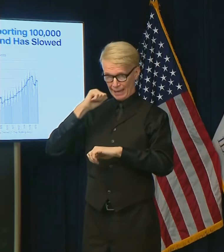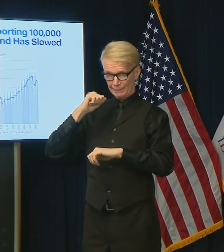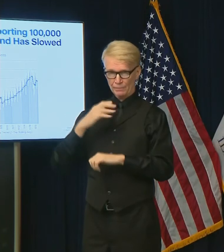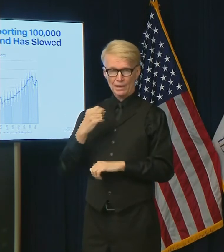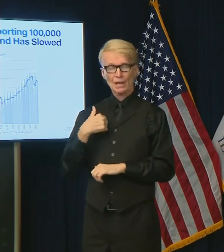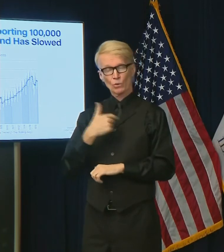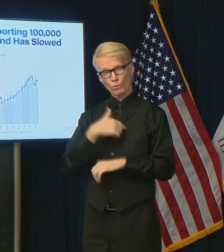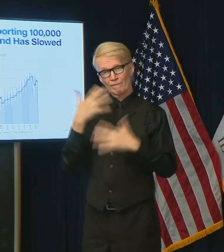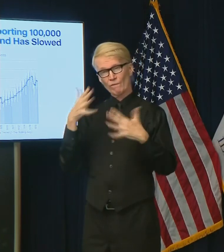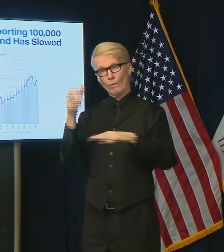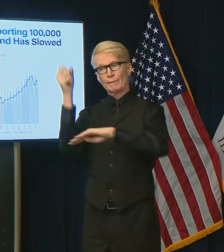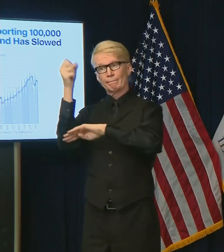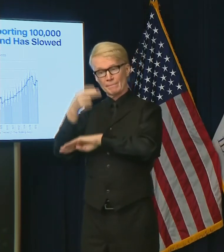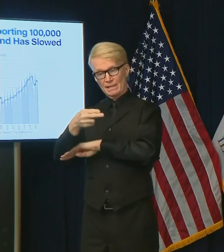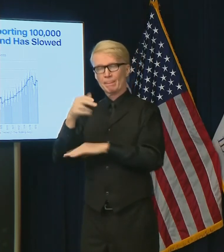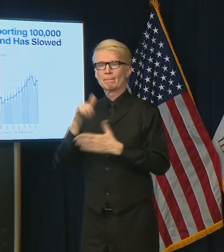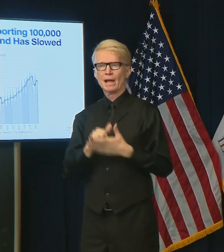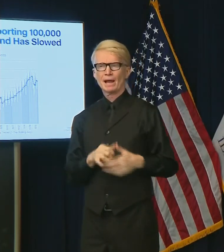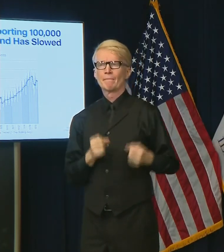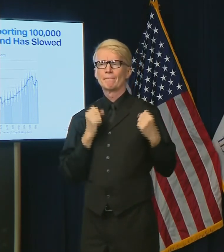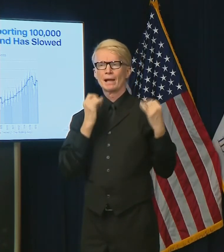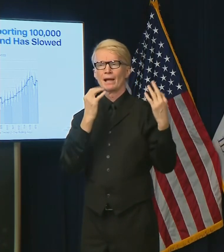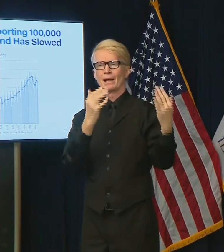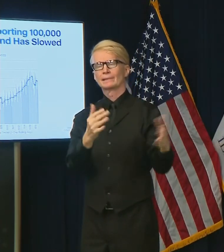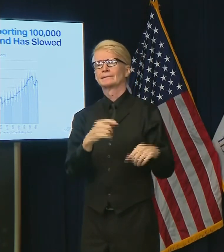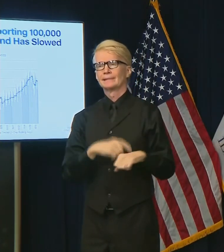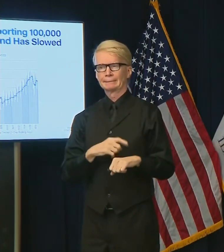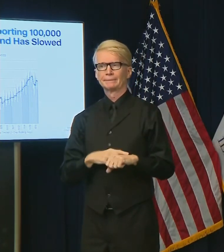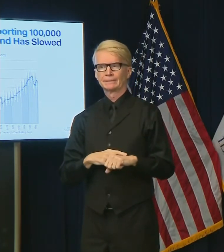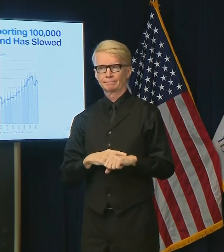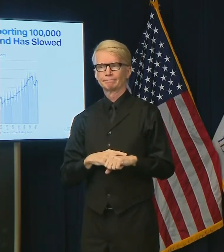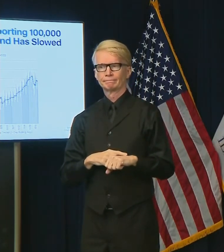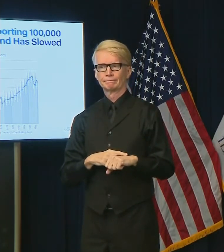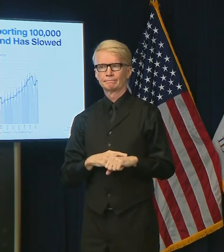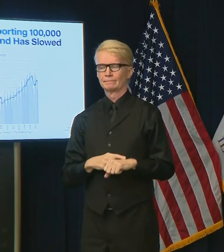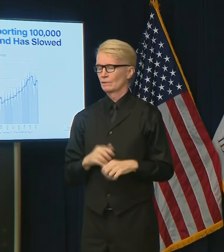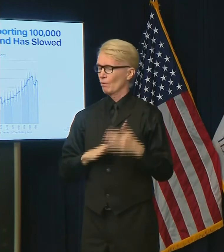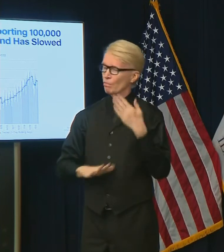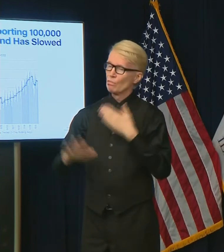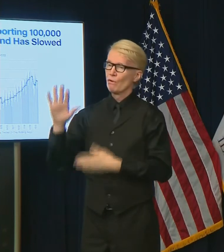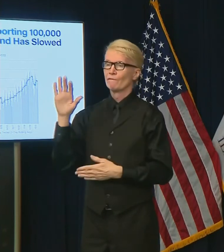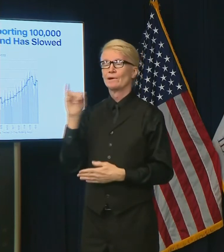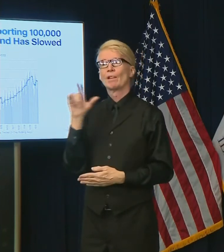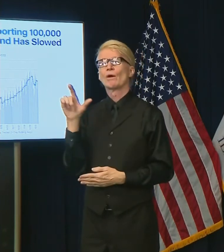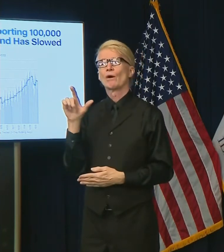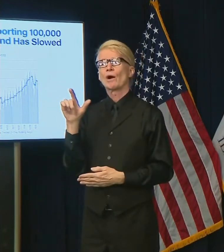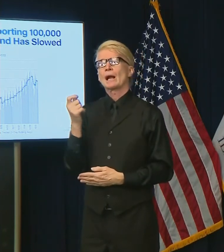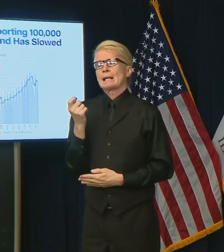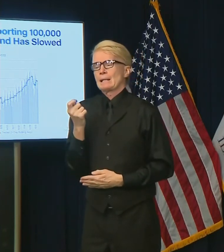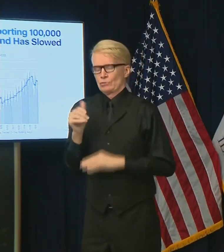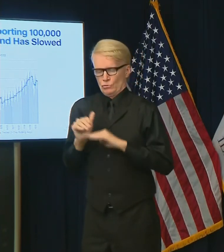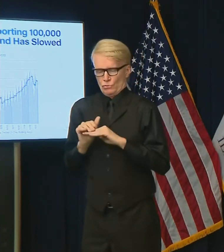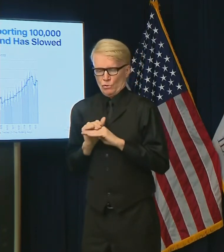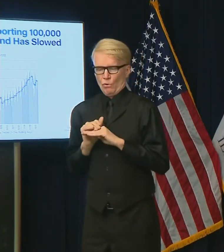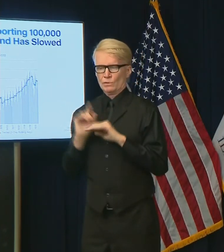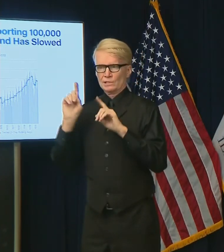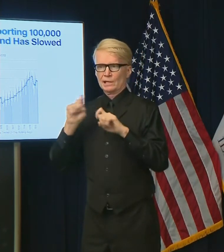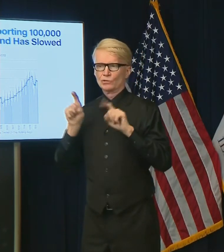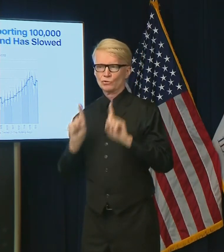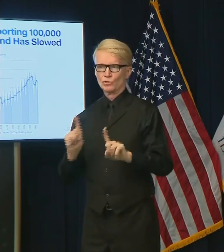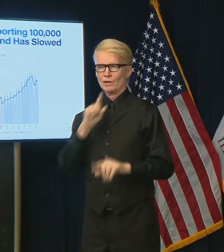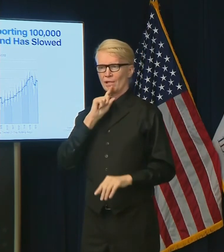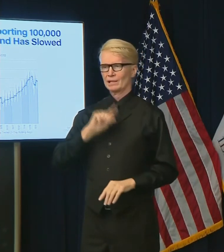we've surpassed this multiple times over. Statewide demand for tests slowed down a bit during the